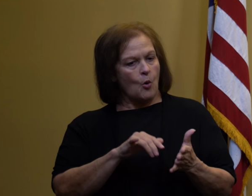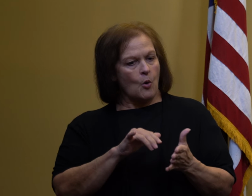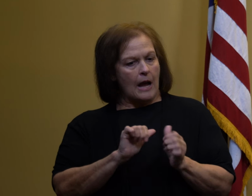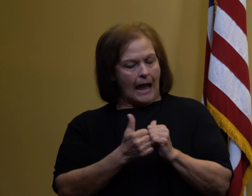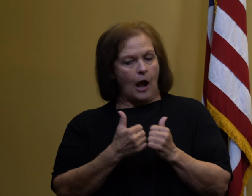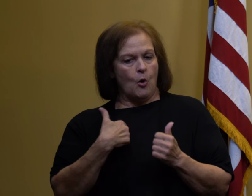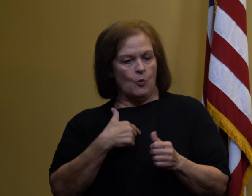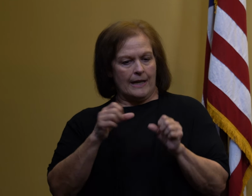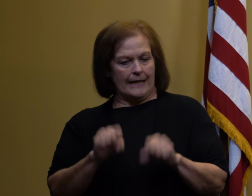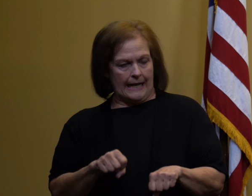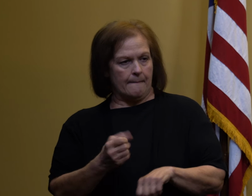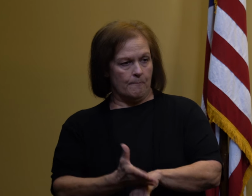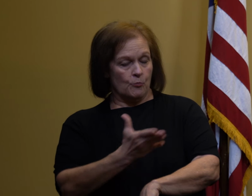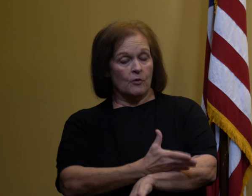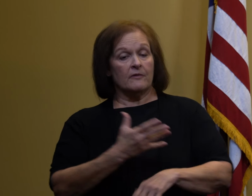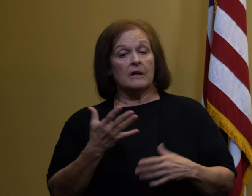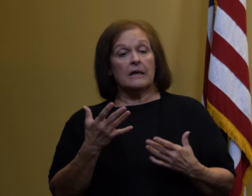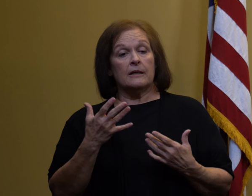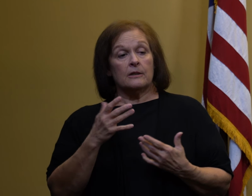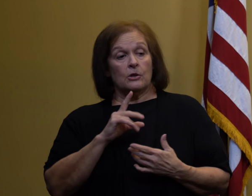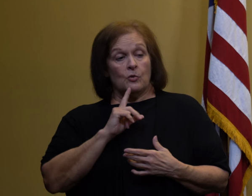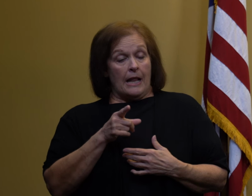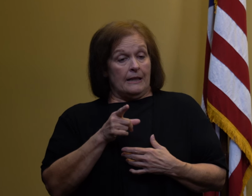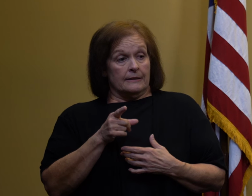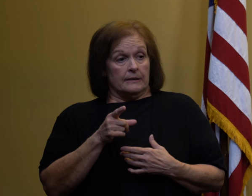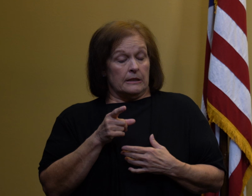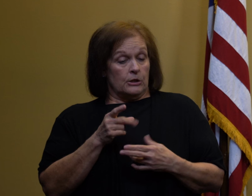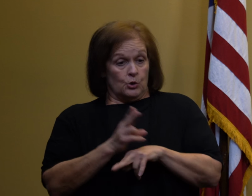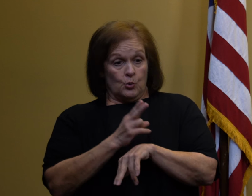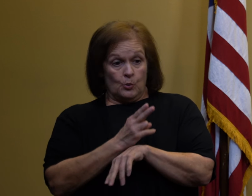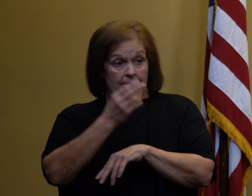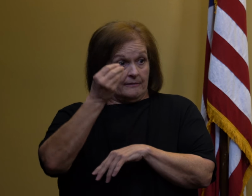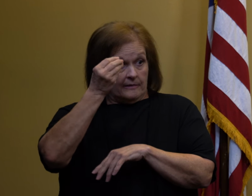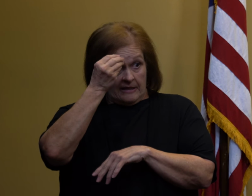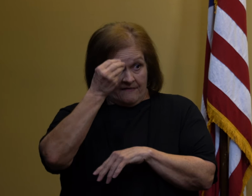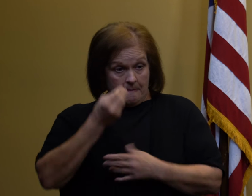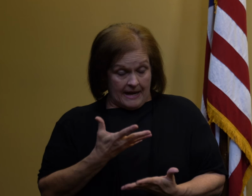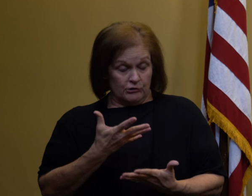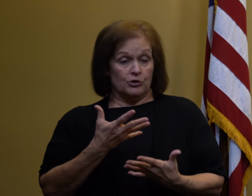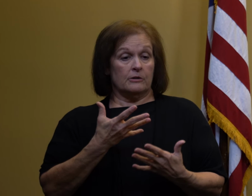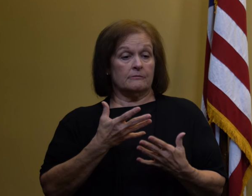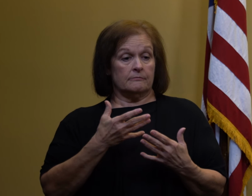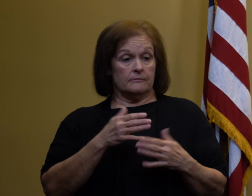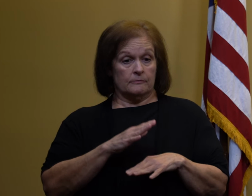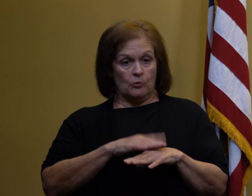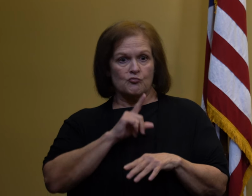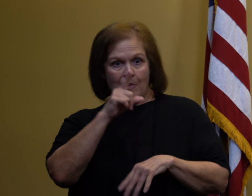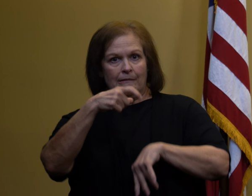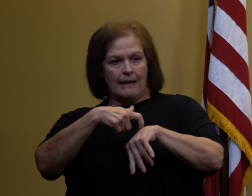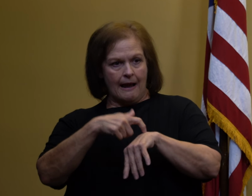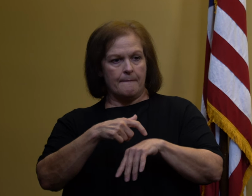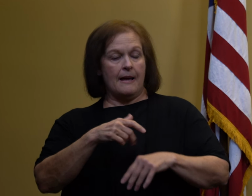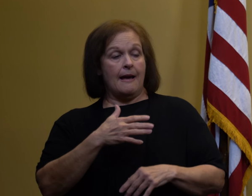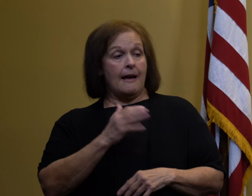about, progress being made. And it is simply utilizing the data in real time, and our police